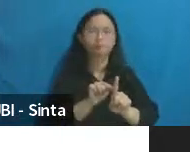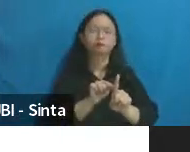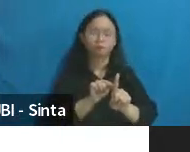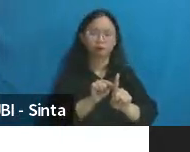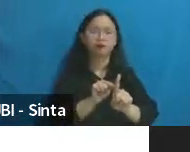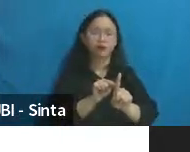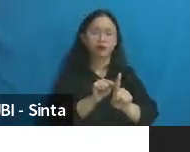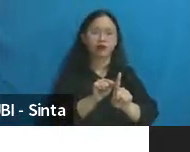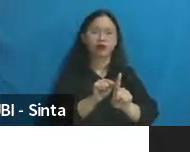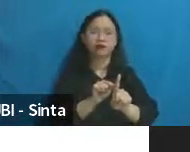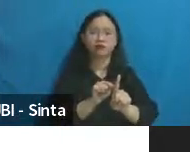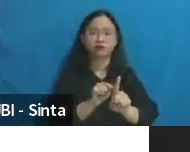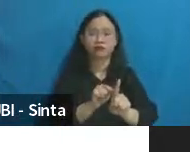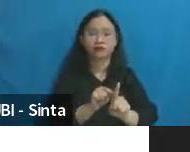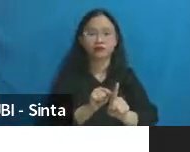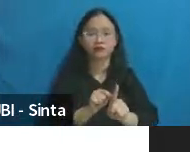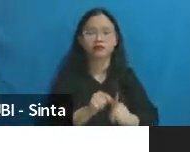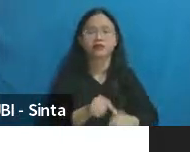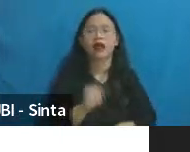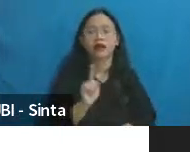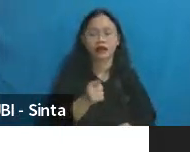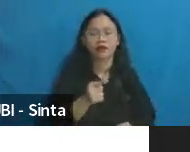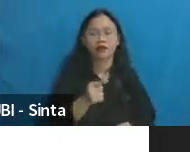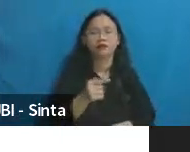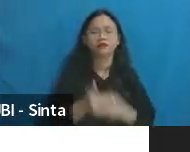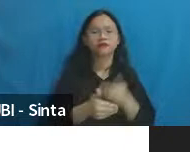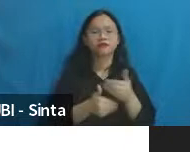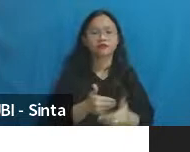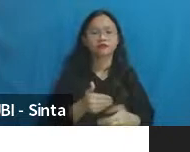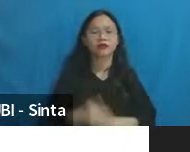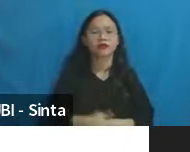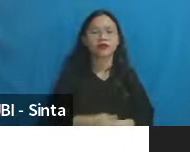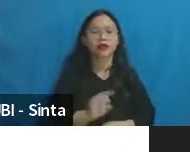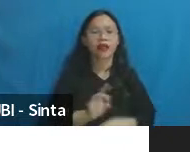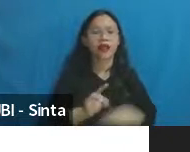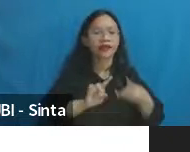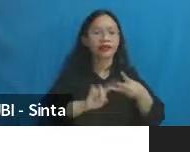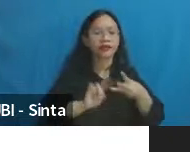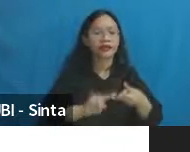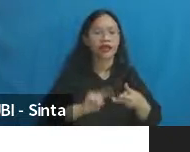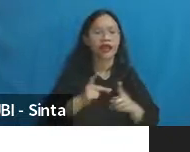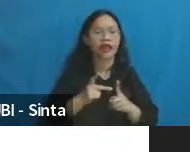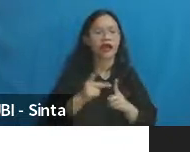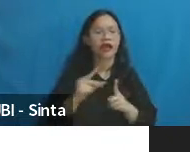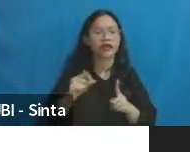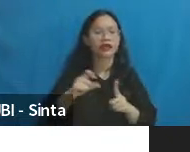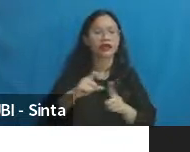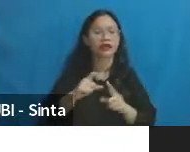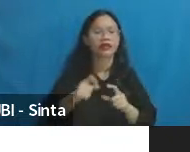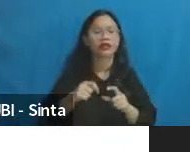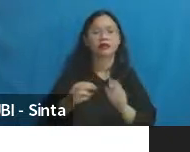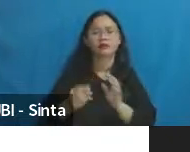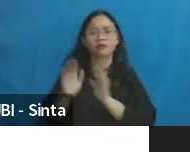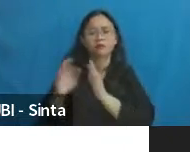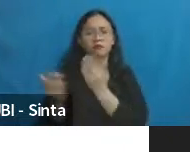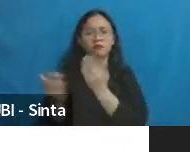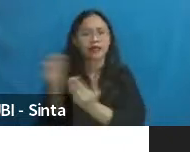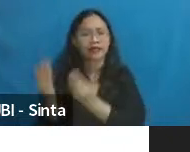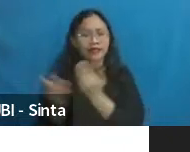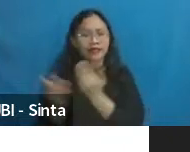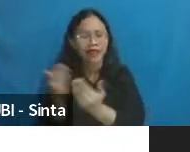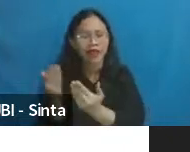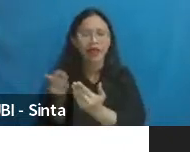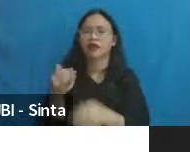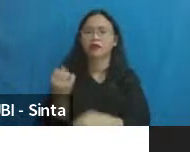In terms of HRDs and media, human rights defenders and media, I've talked a little bit about that in terms of legitimate actors, and that the government